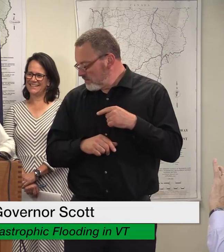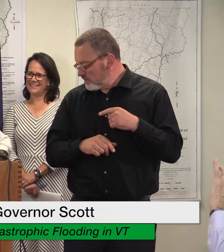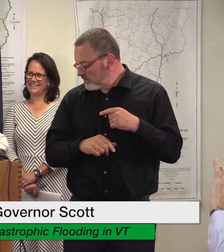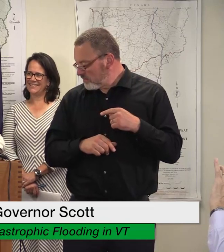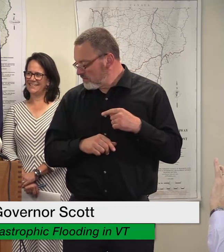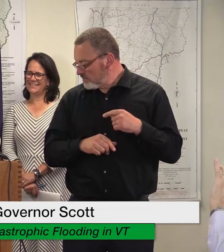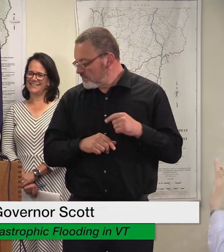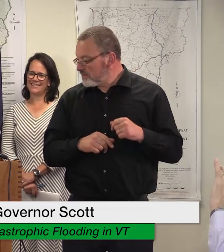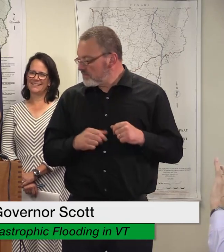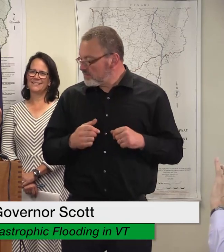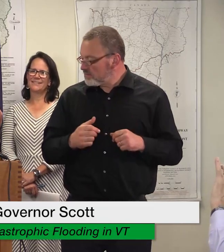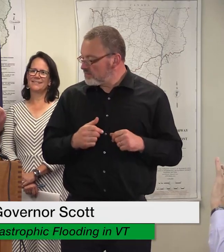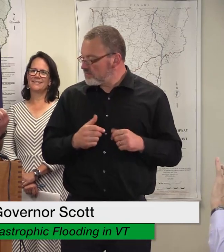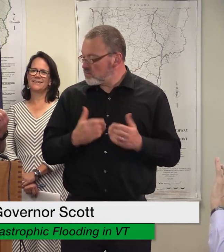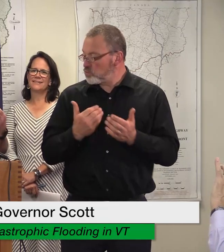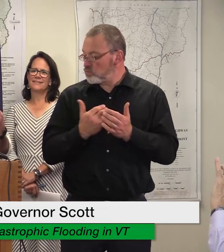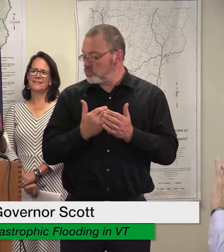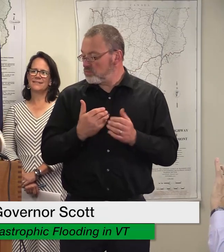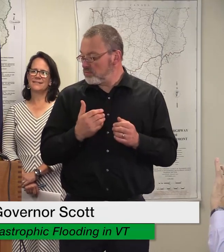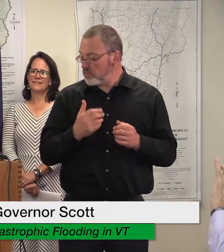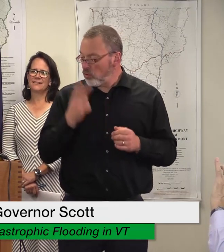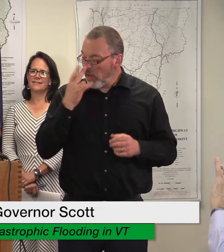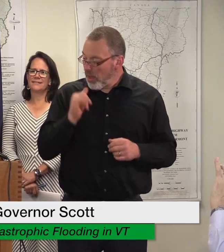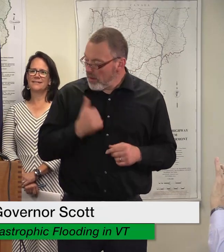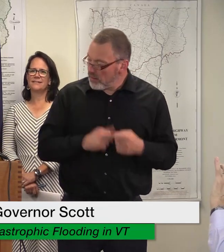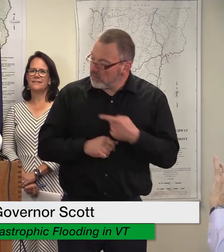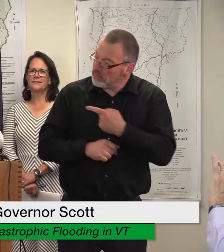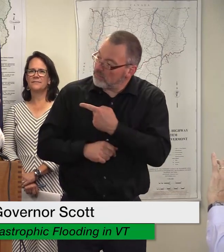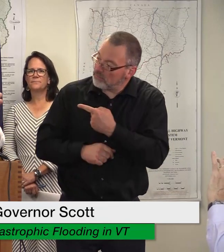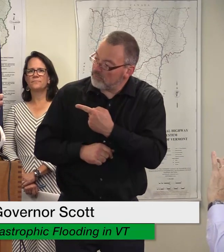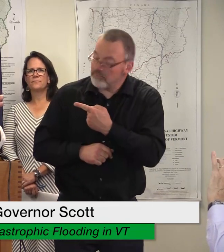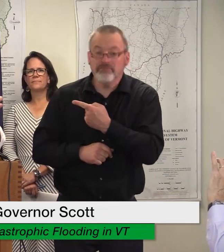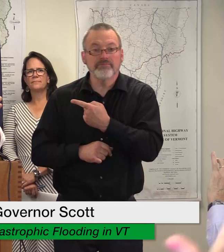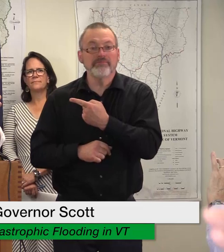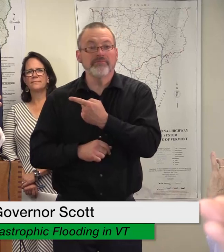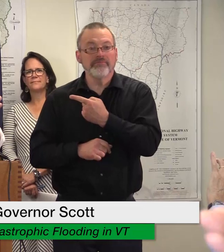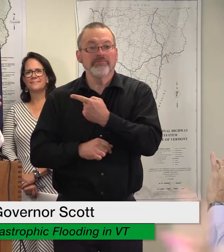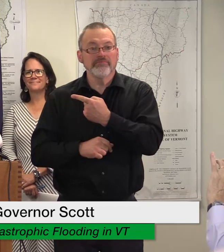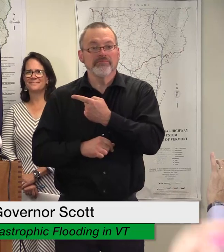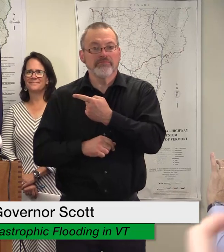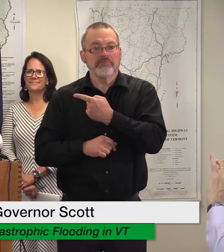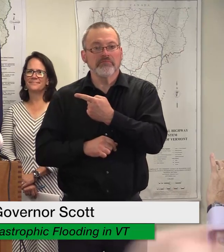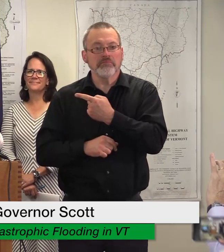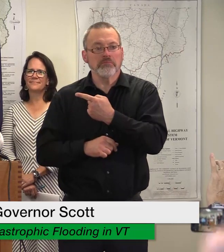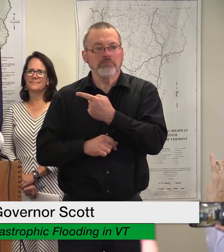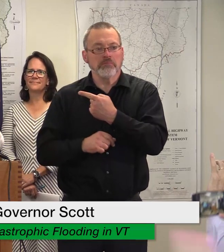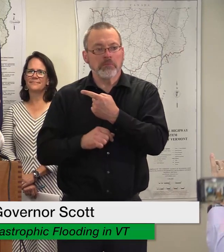Yeah. Yeah. So this is the new version of the original one.